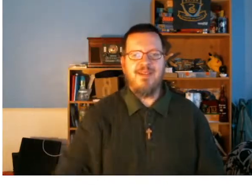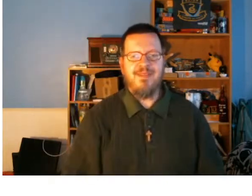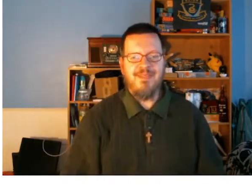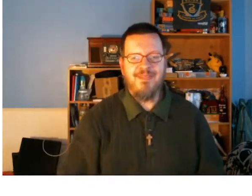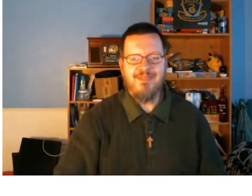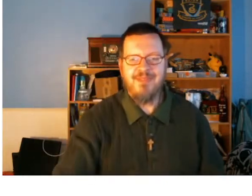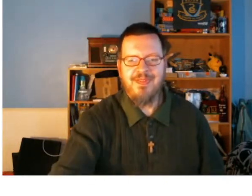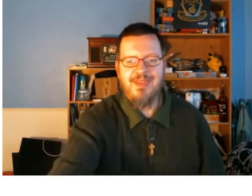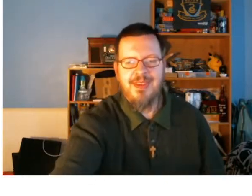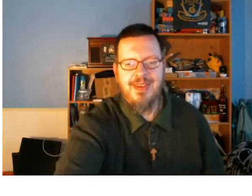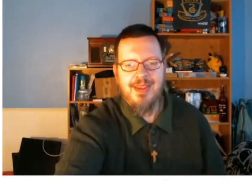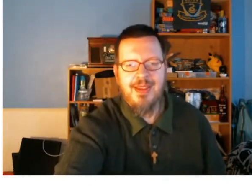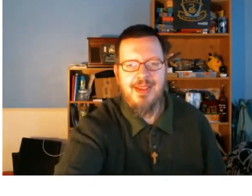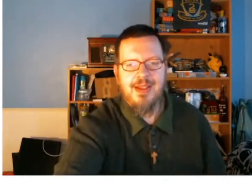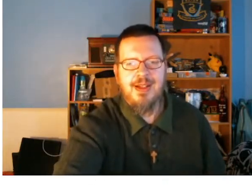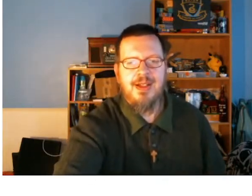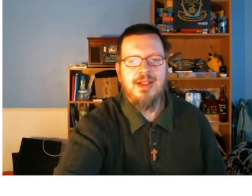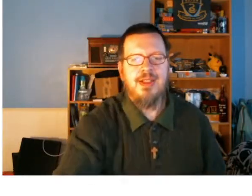God.